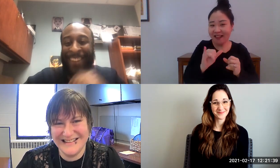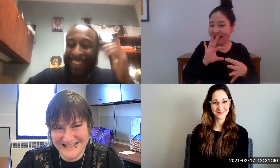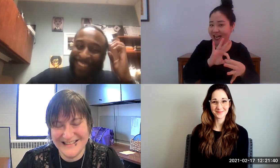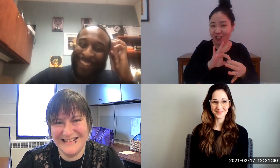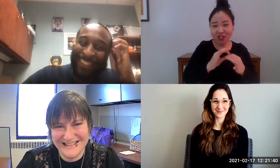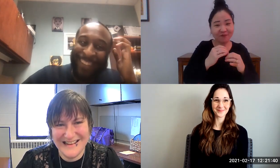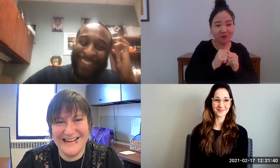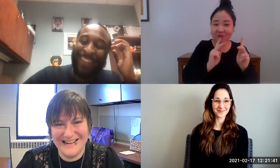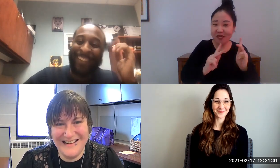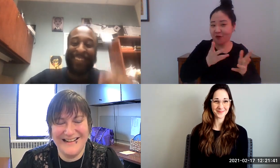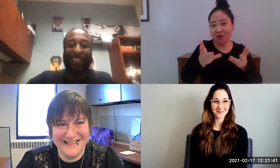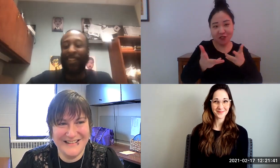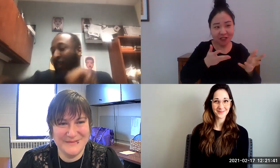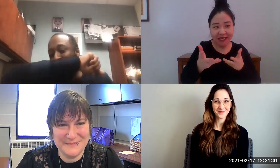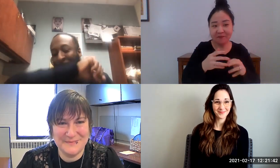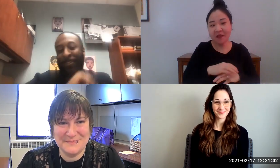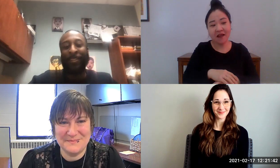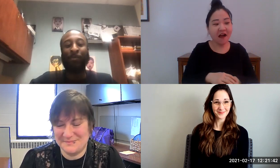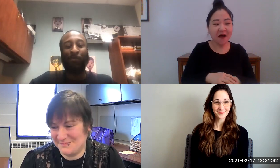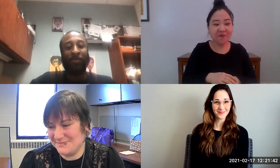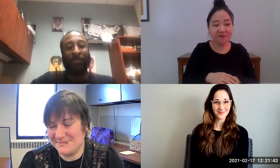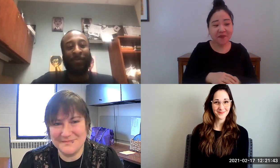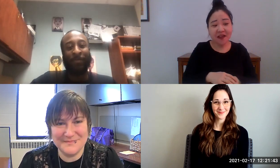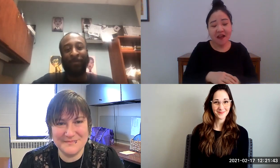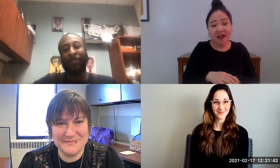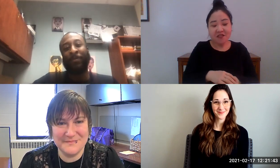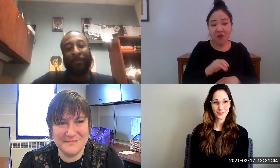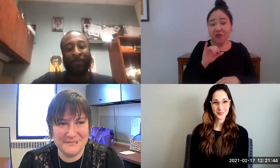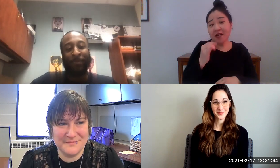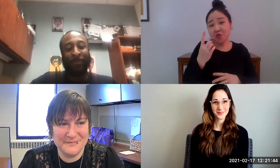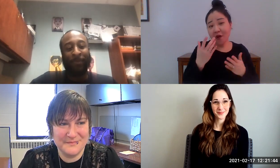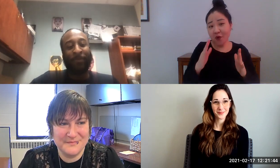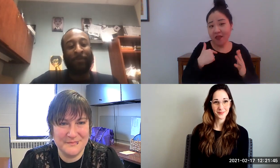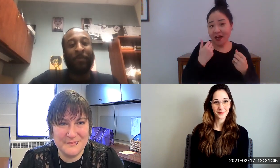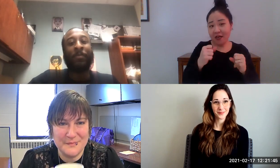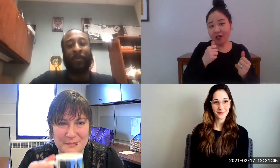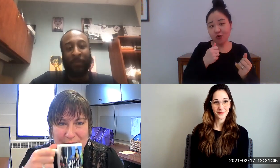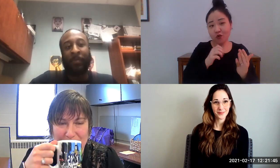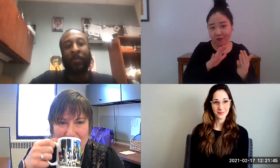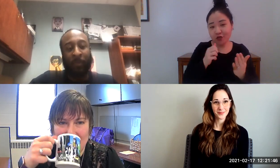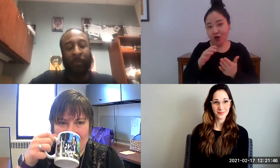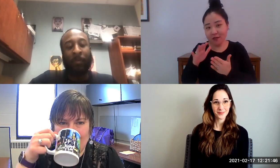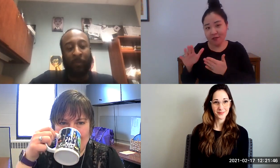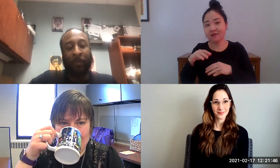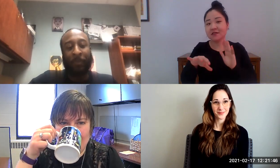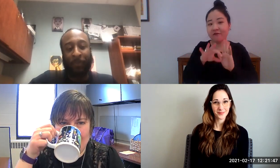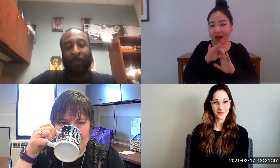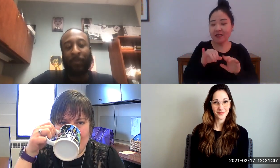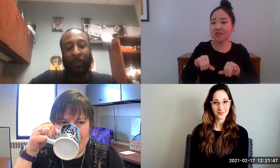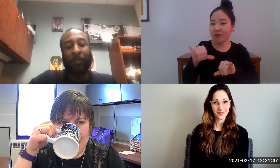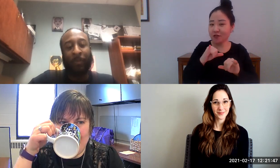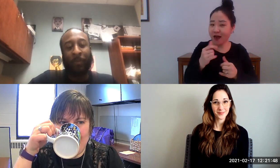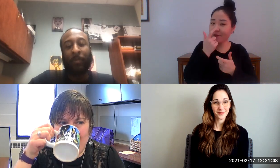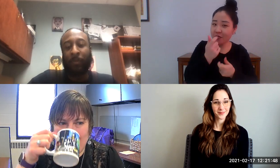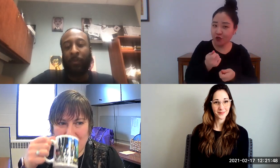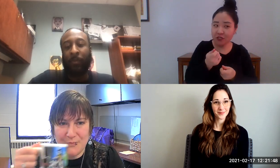to make that connection with people personally. Um, so that's one way that I try to address, to